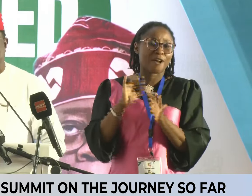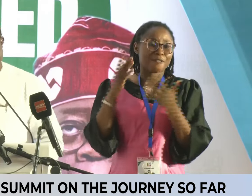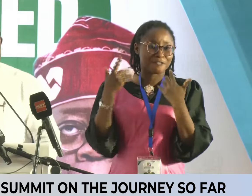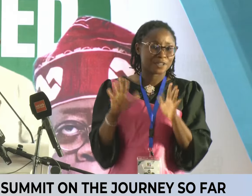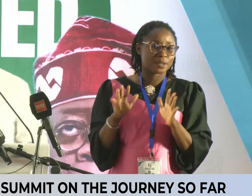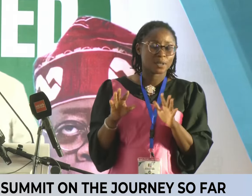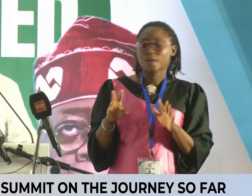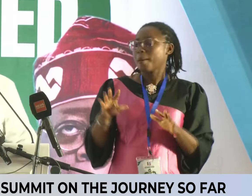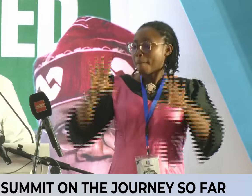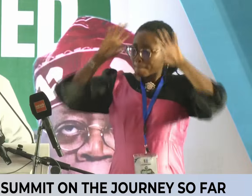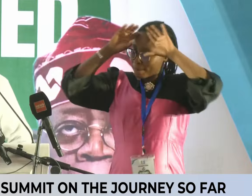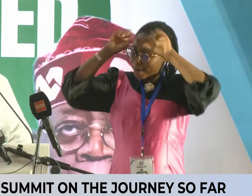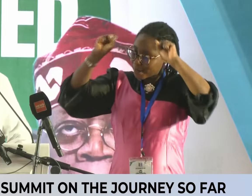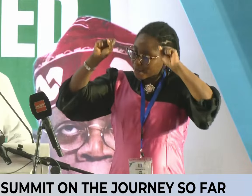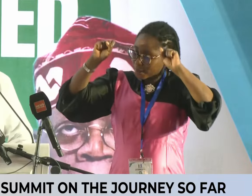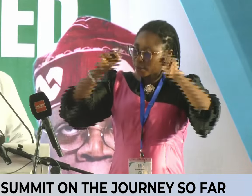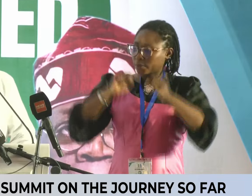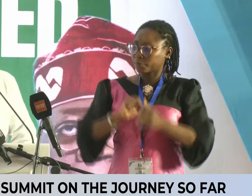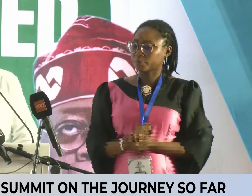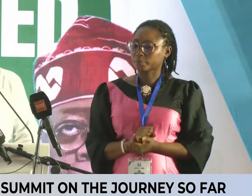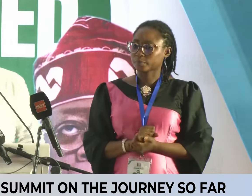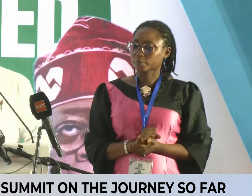Mr. President,